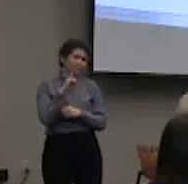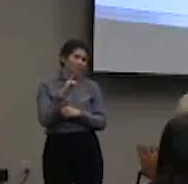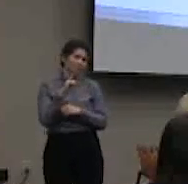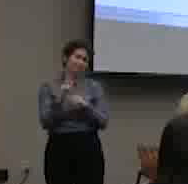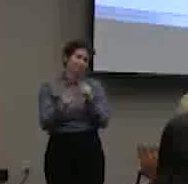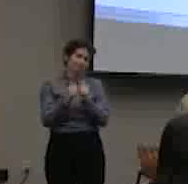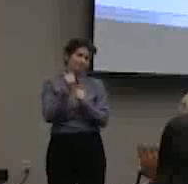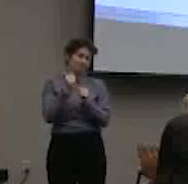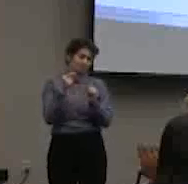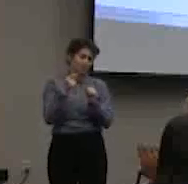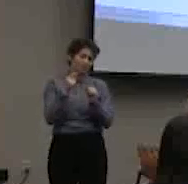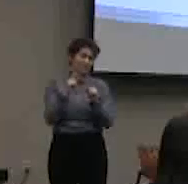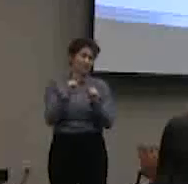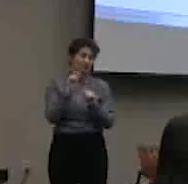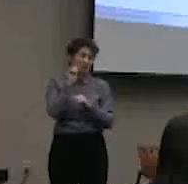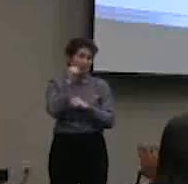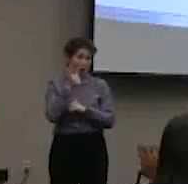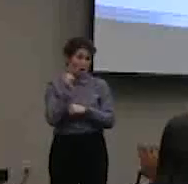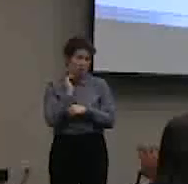tomorrow,